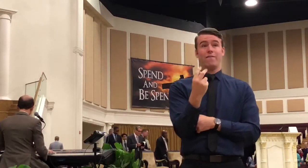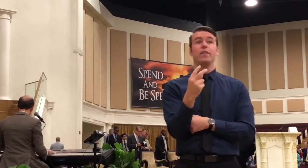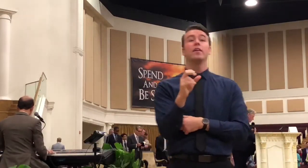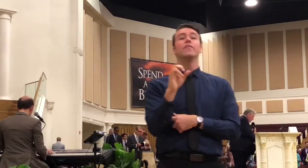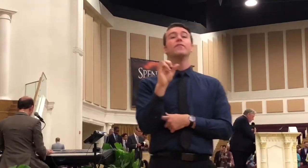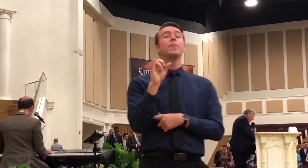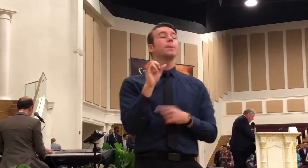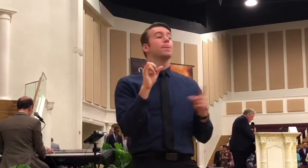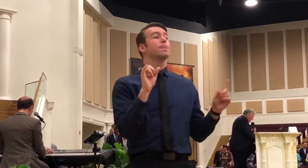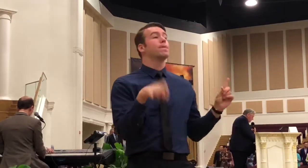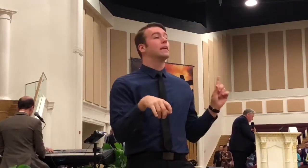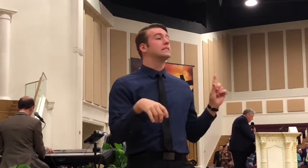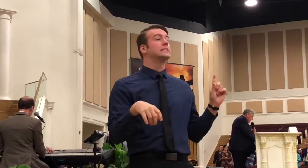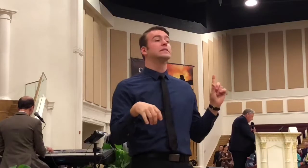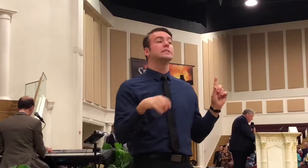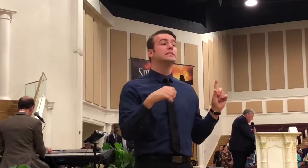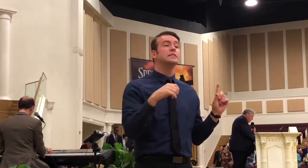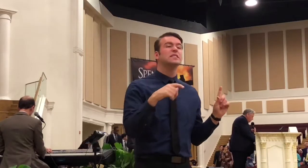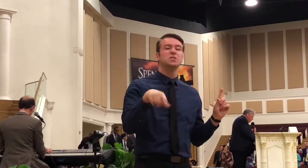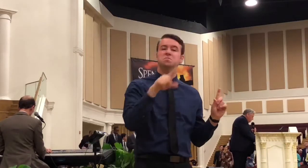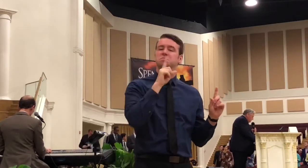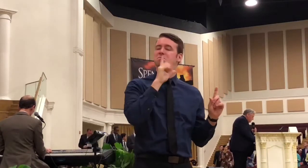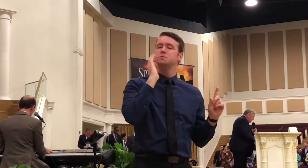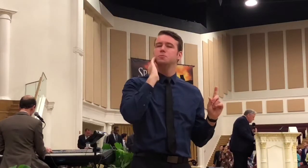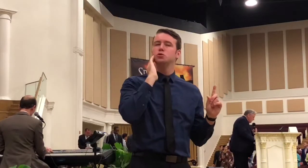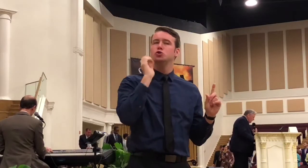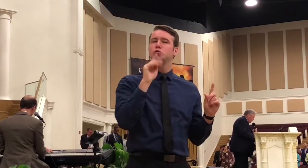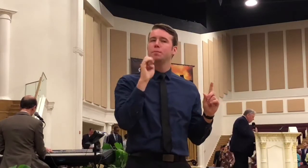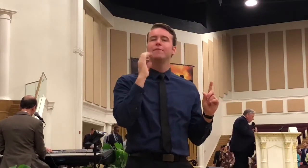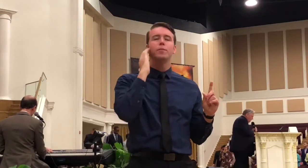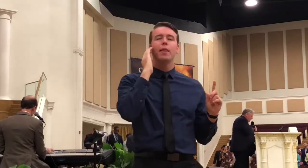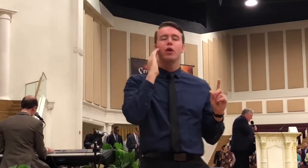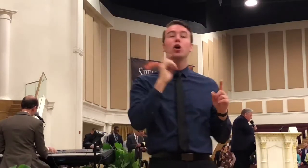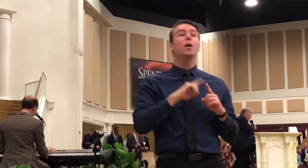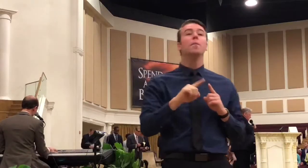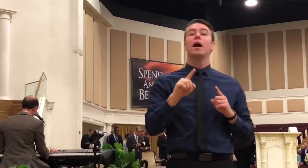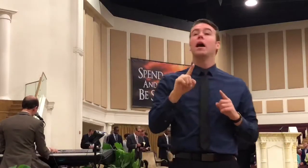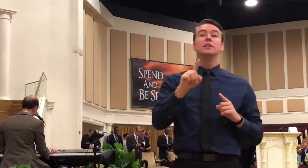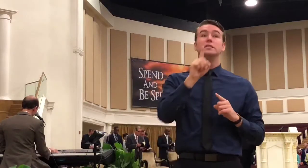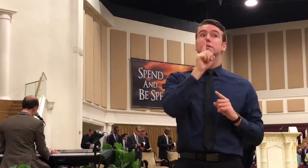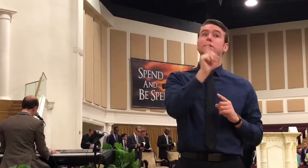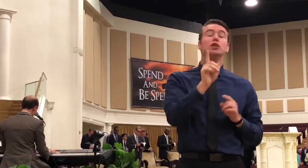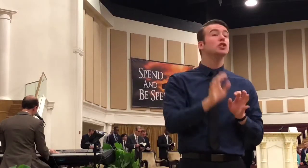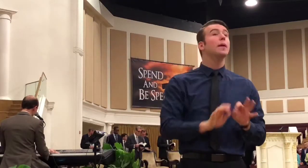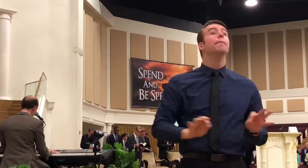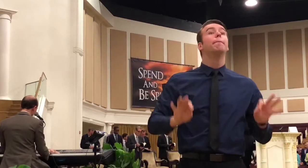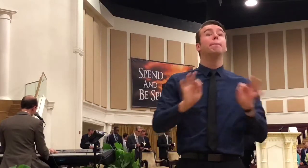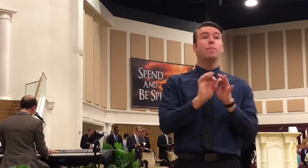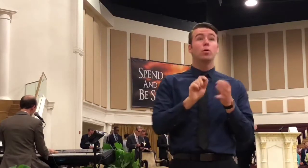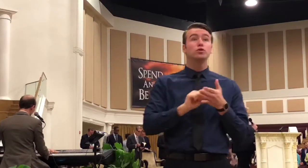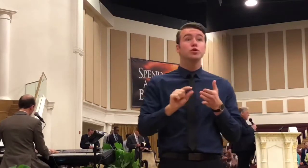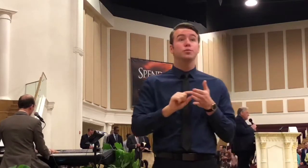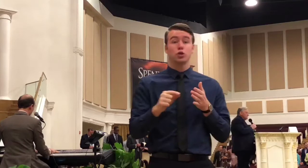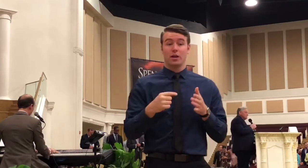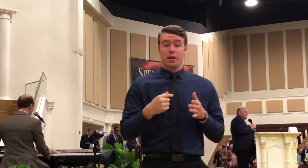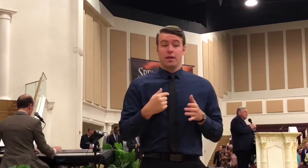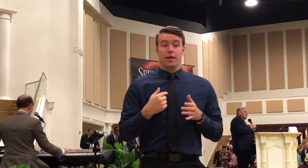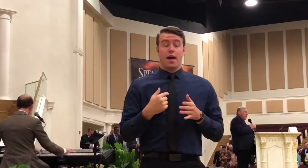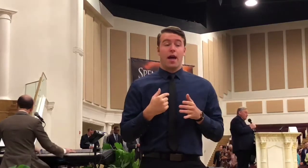is not unfamiliar to you, but it is such an important scripture. When I'm